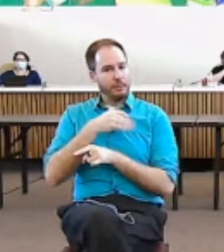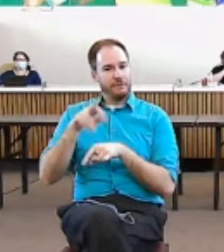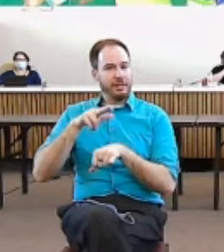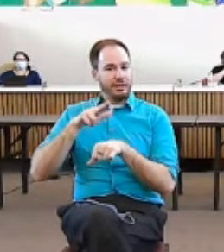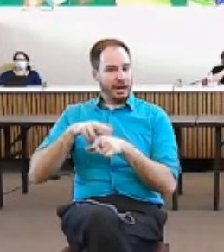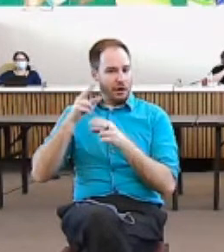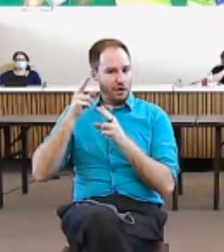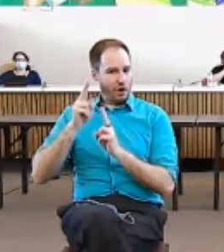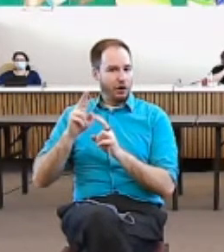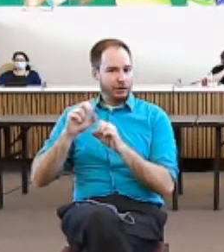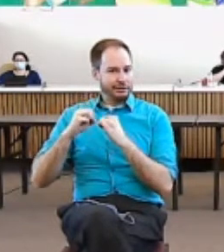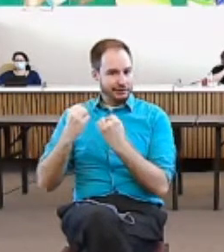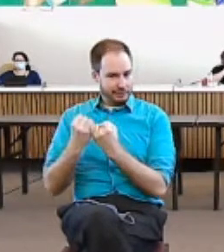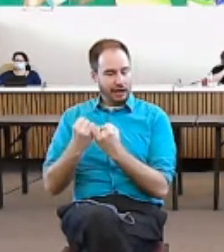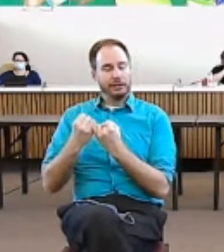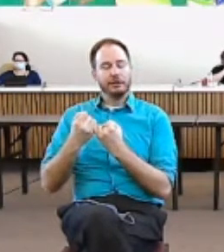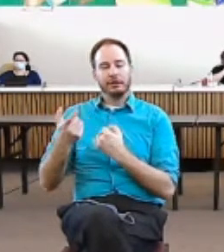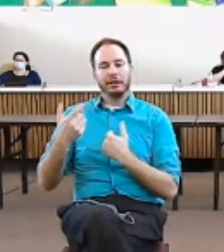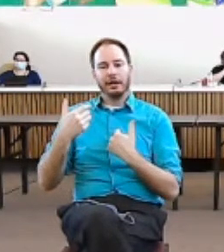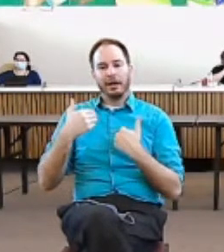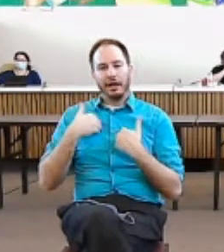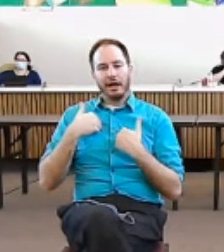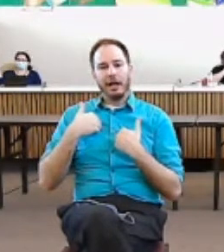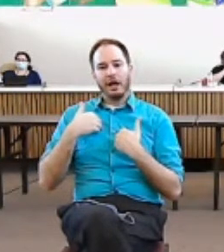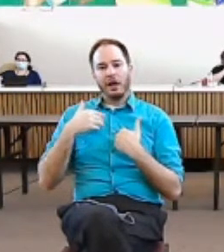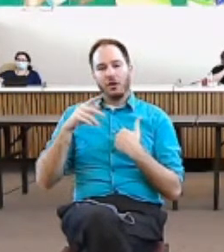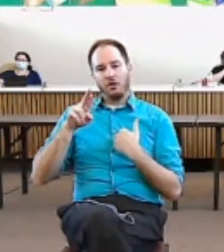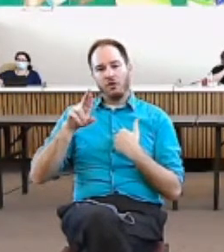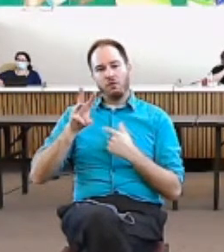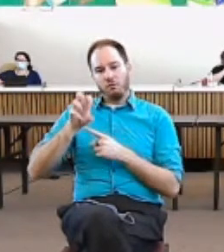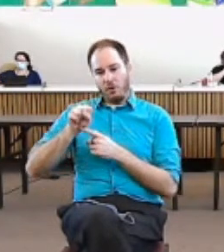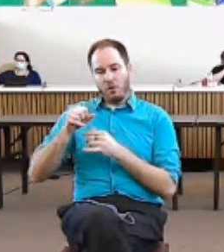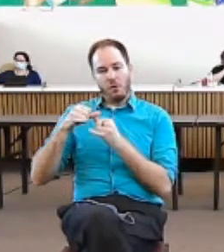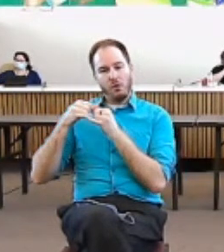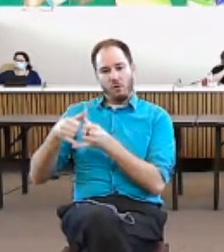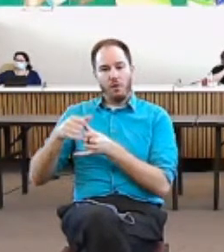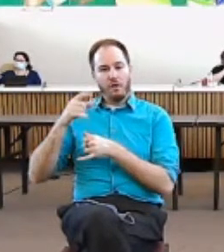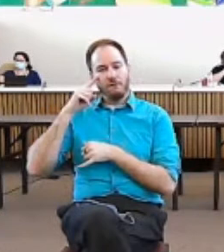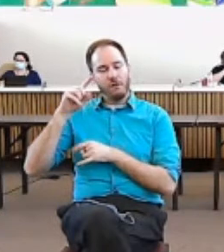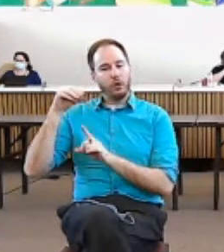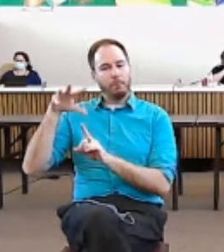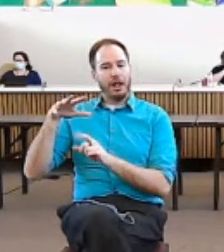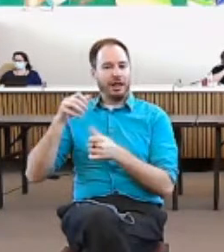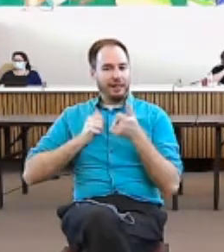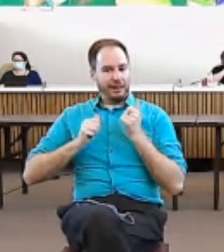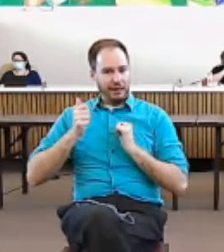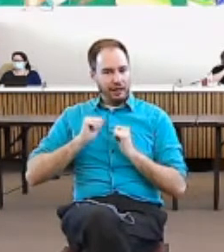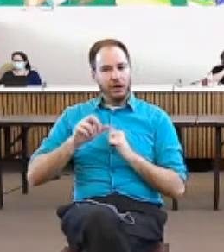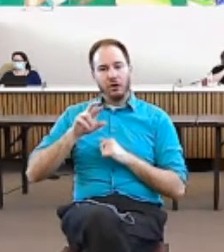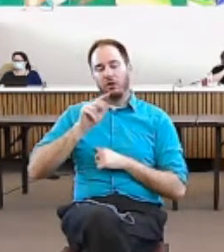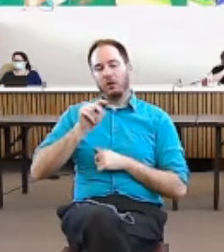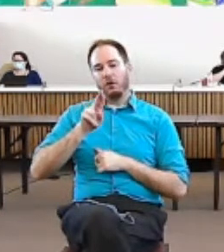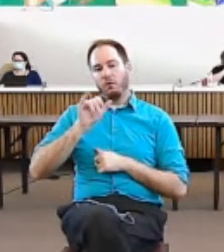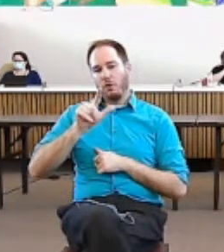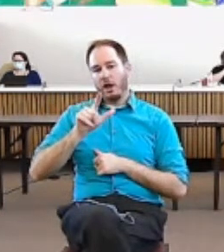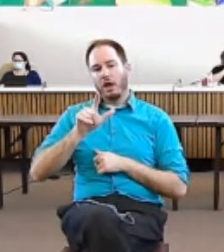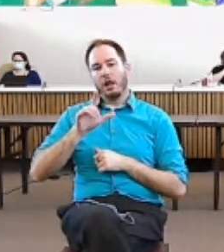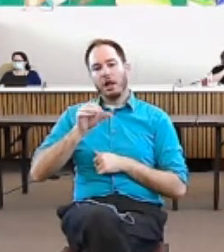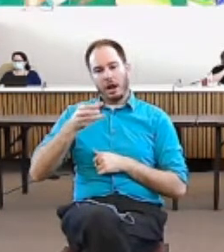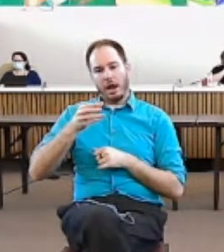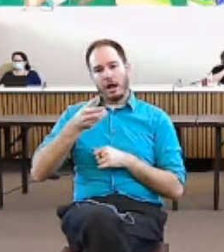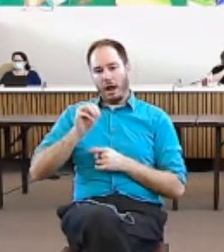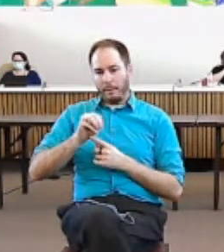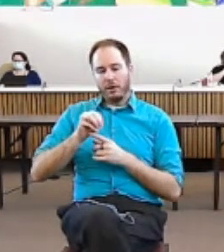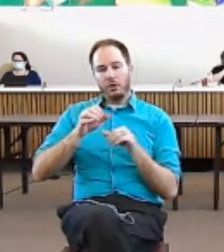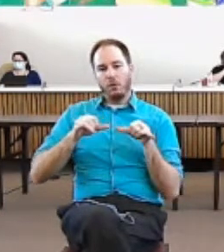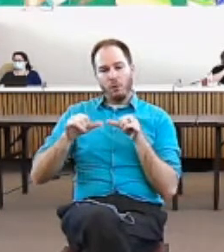Honor Society. She received the Rose Award with Spotlight Theater, the Royal Comet Award for Team Spirit and